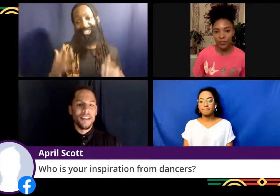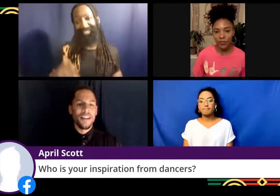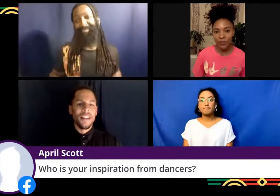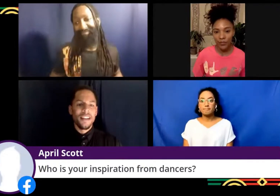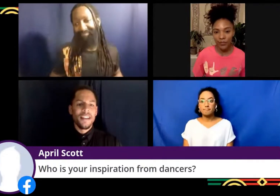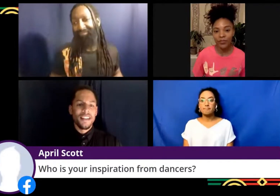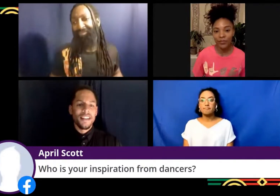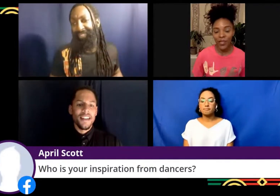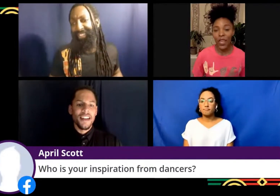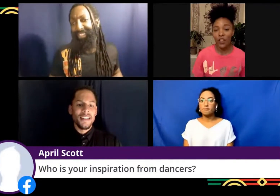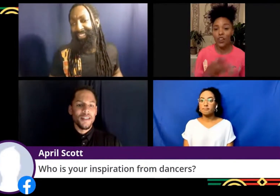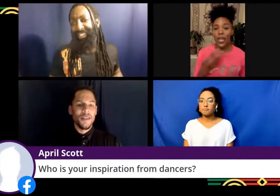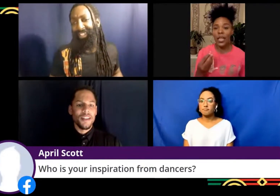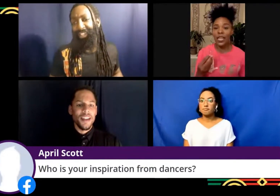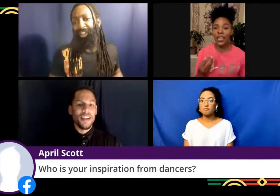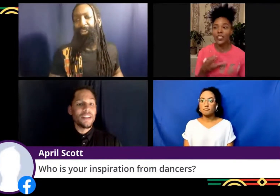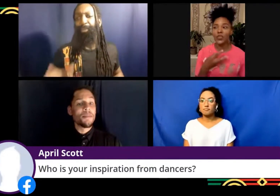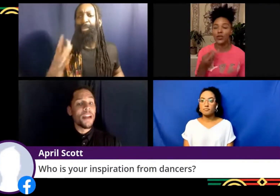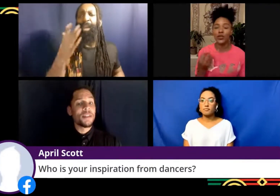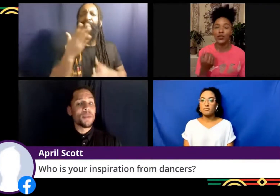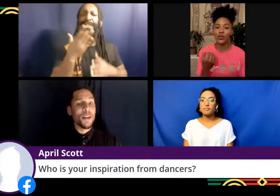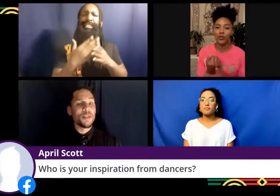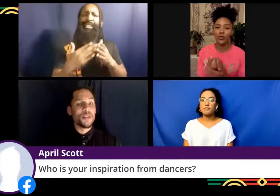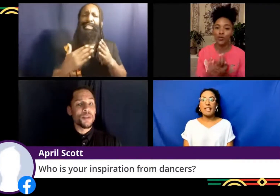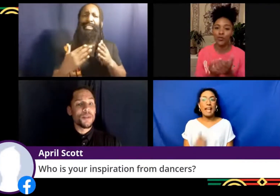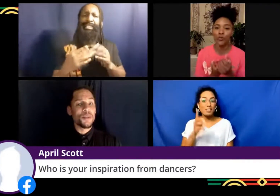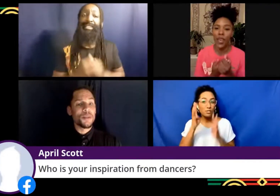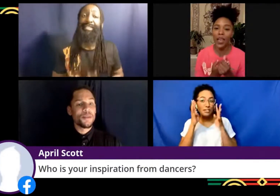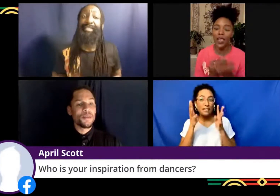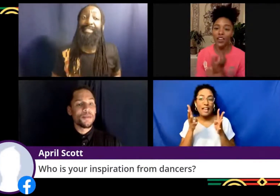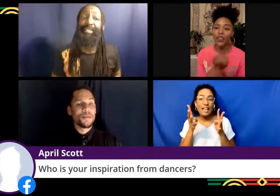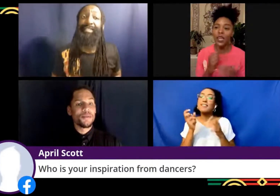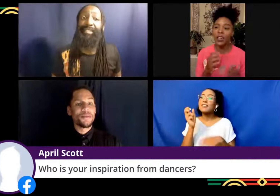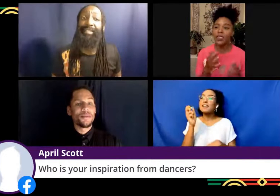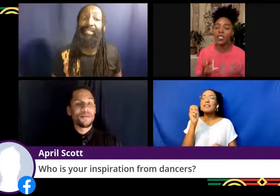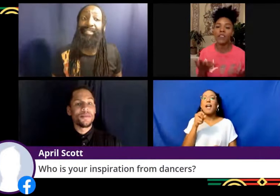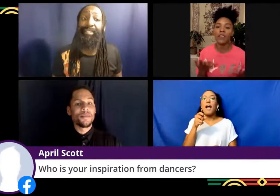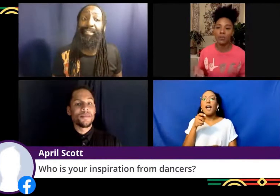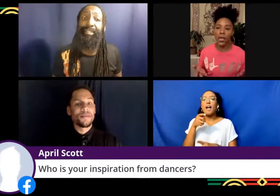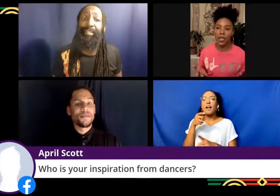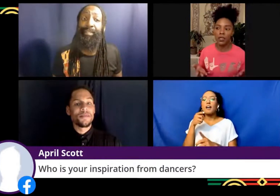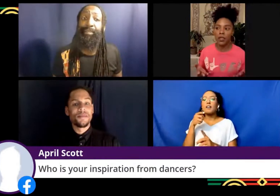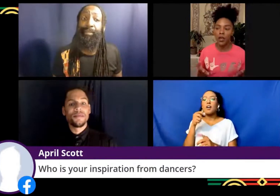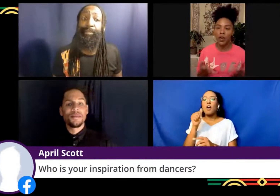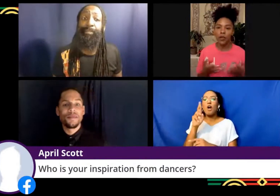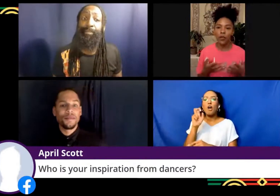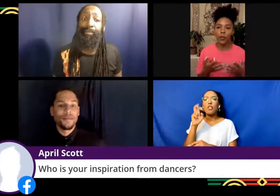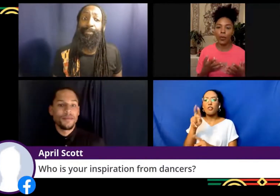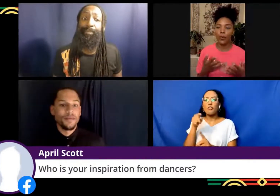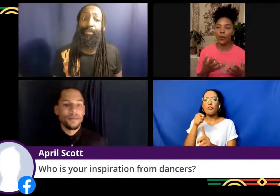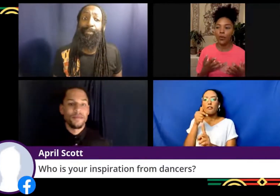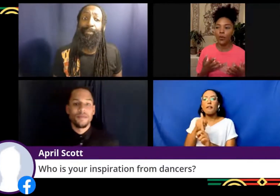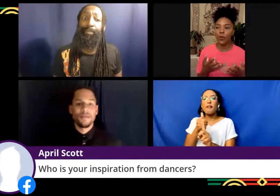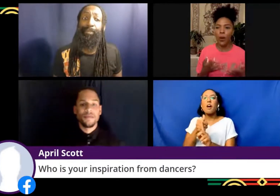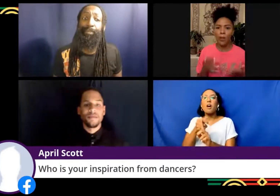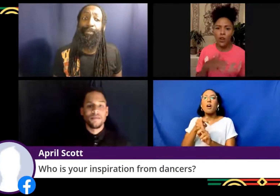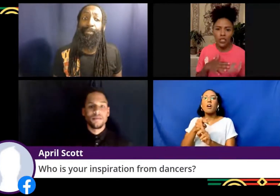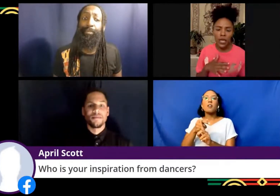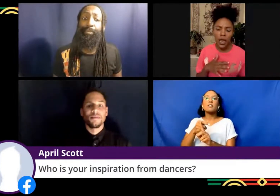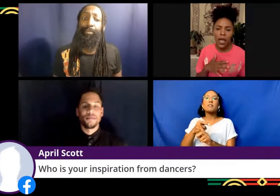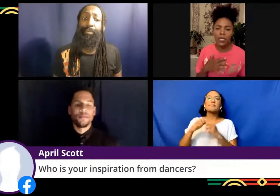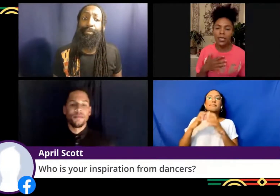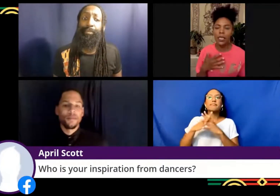Boycott. Yeah, so he's my inspiration too. Yeah, he created a safe space for people who